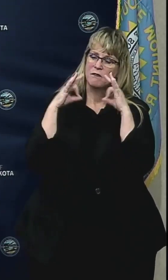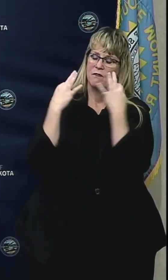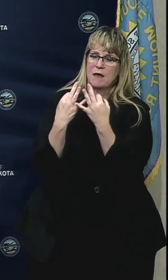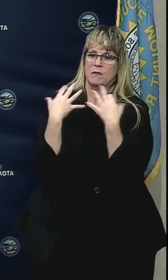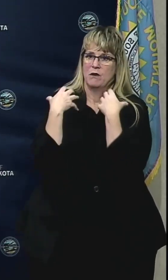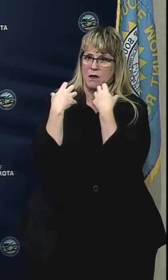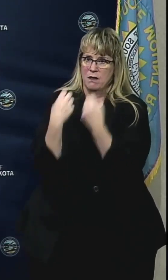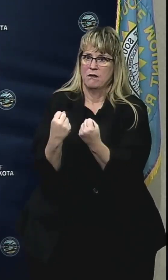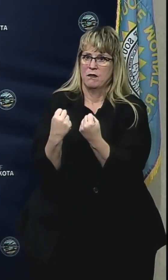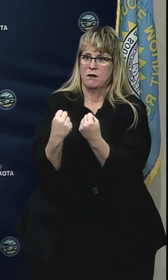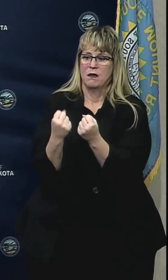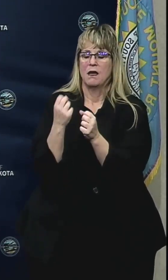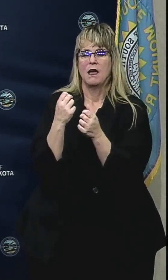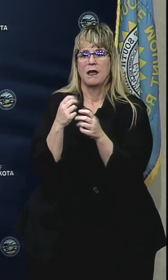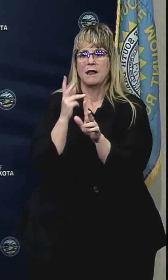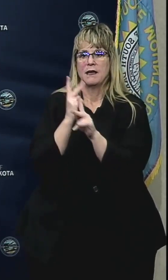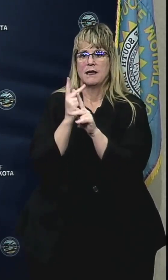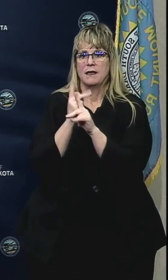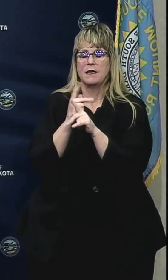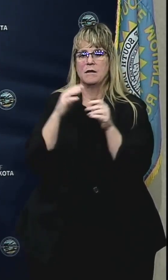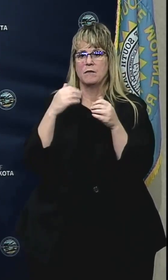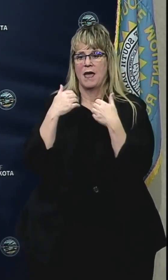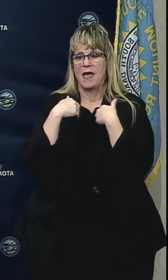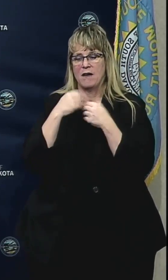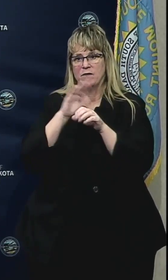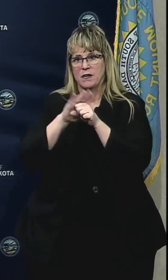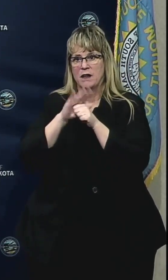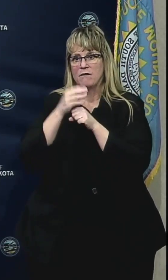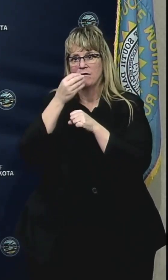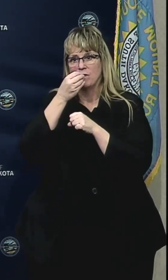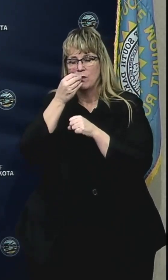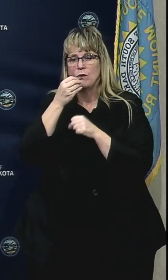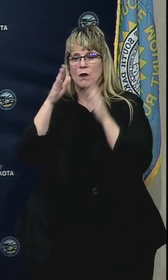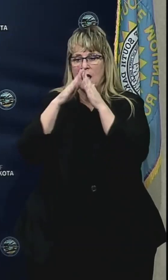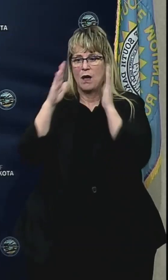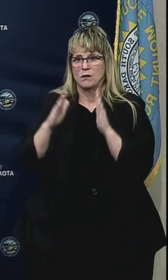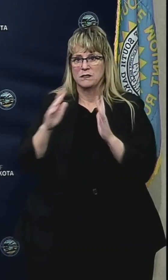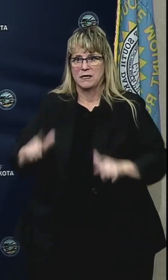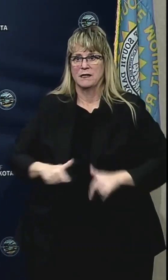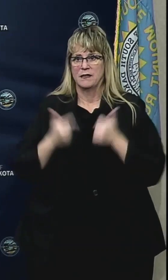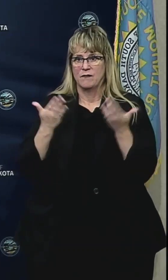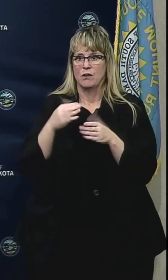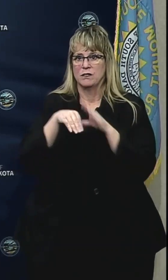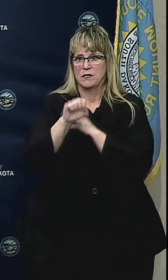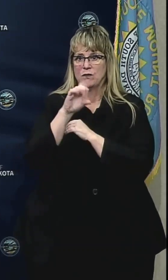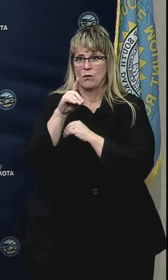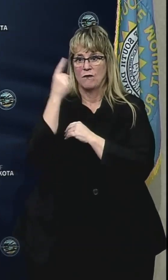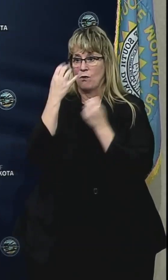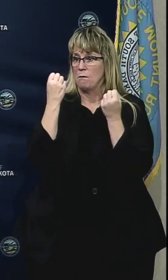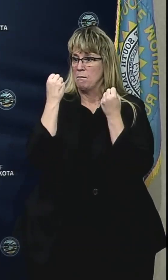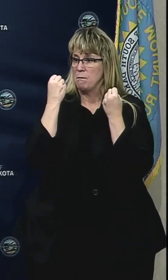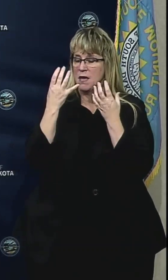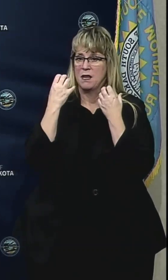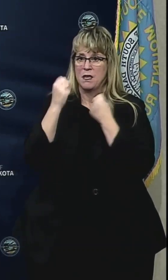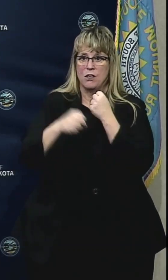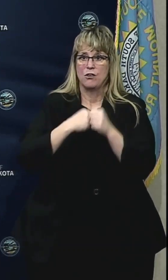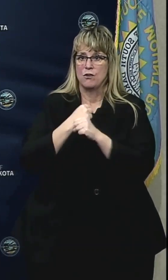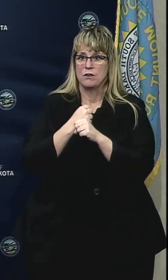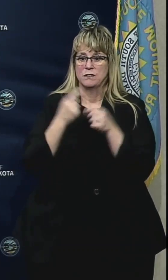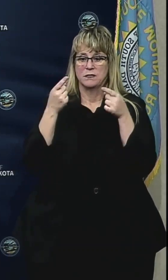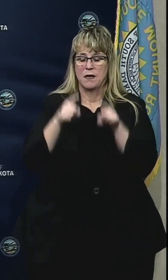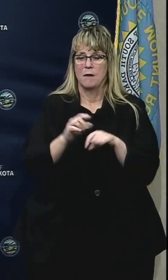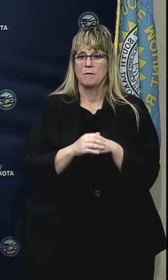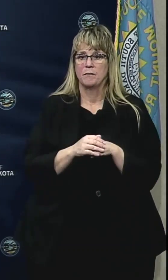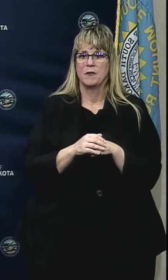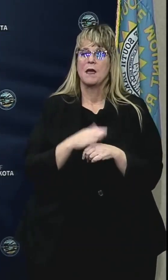are healthy and that they keep a roof over their heads and continue to be successful and live here for generations to come. I want to continue to encourage